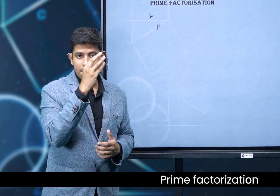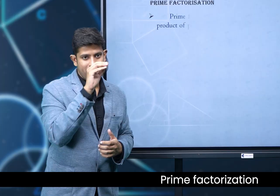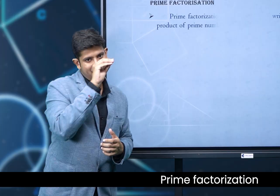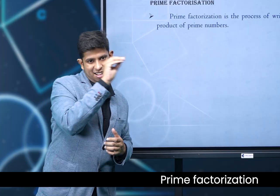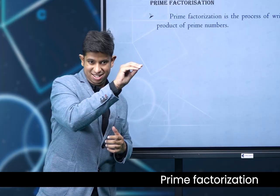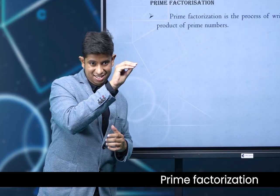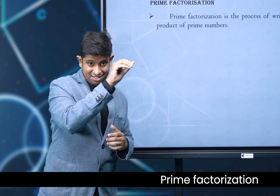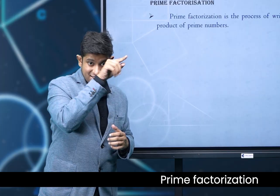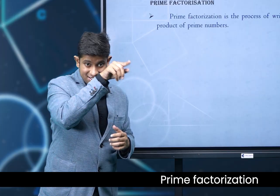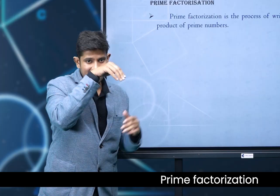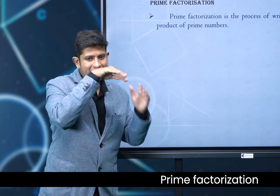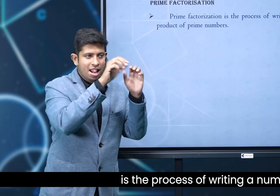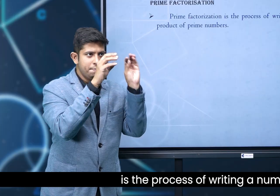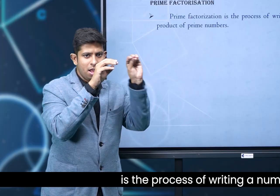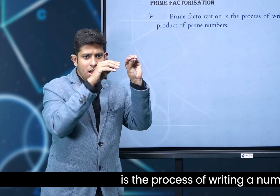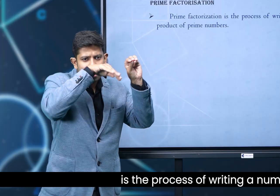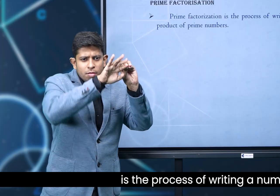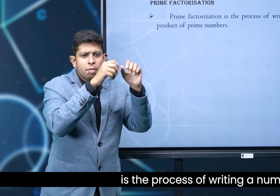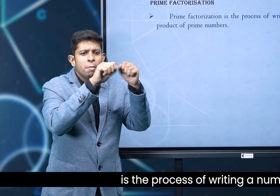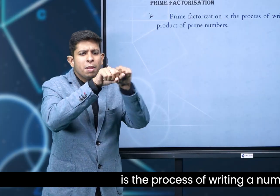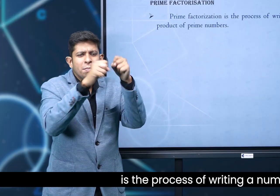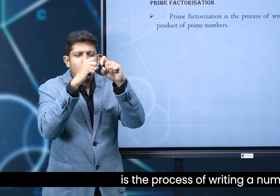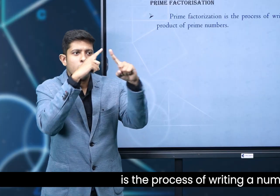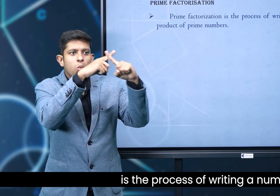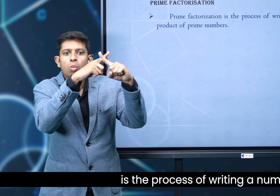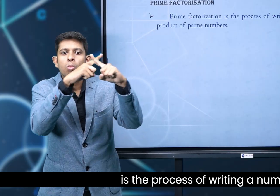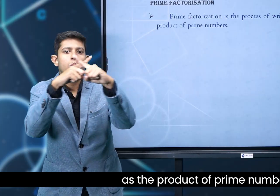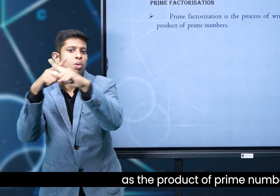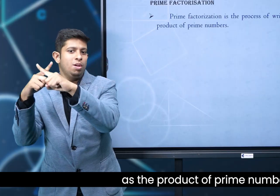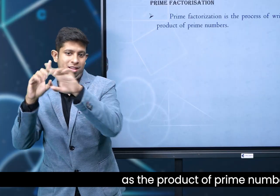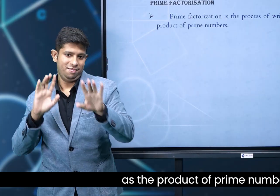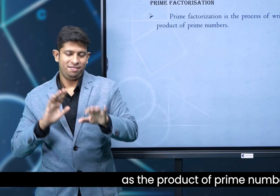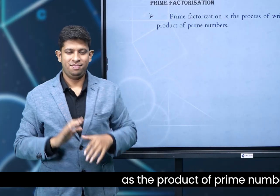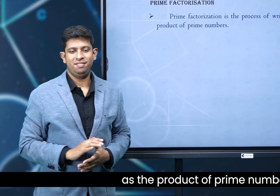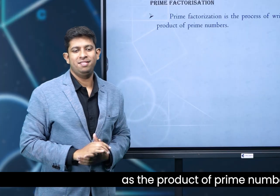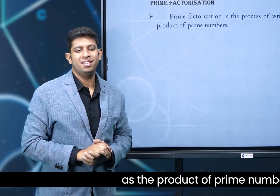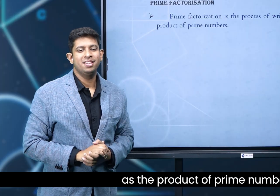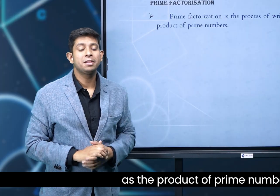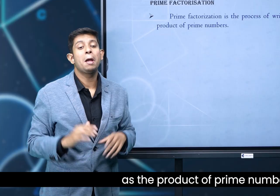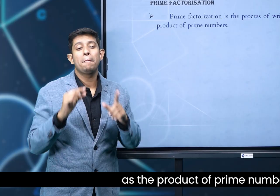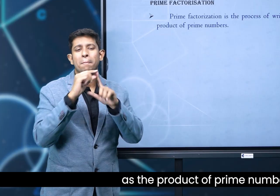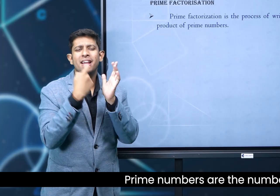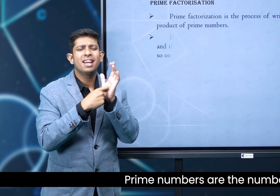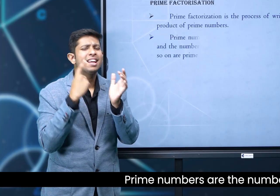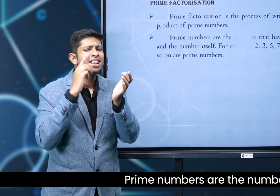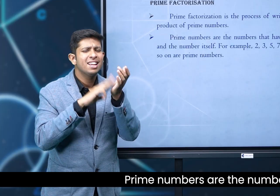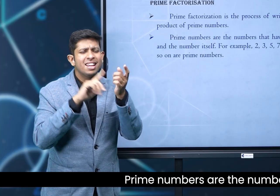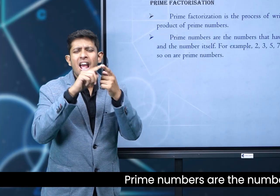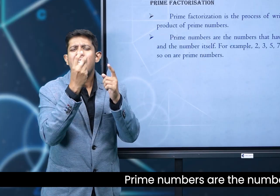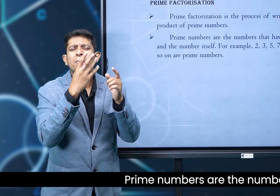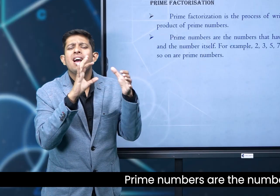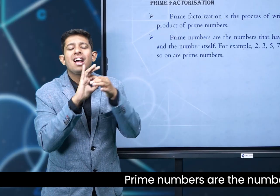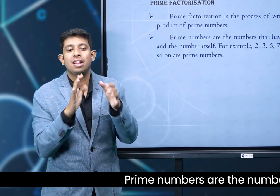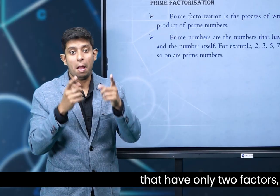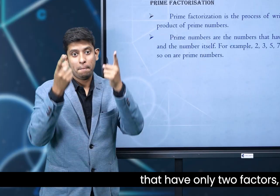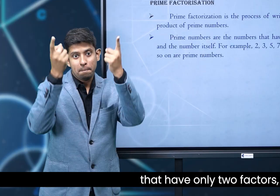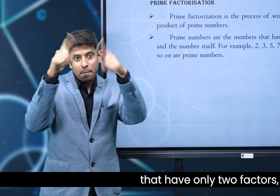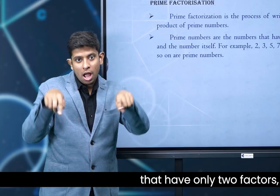Prime factorization is the process of writing a number as a product of prime numbers. Prime numbers are the numbers that have only